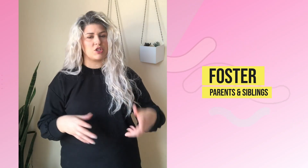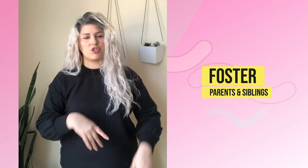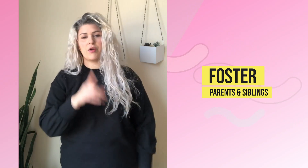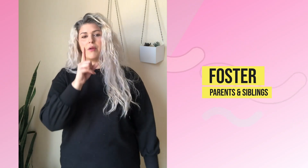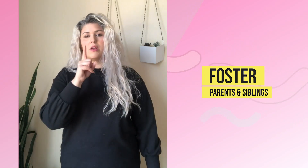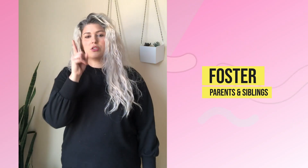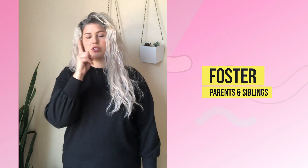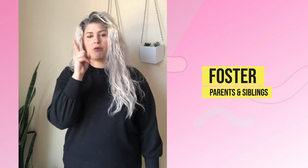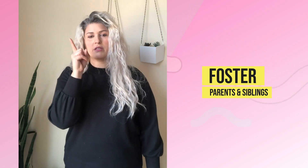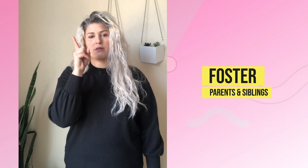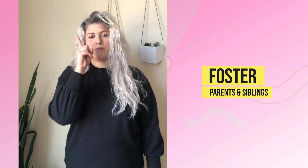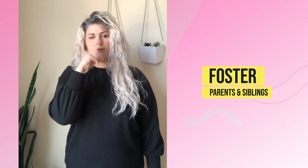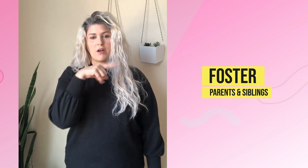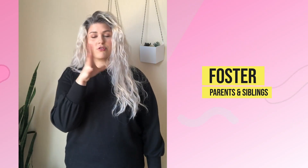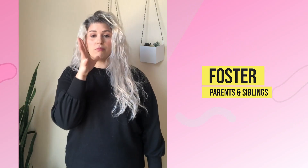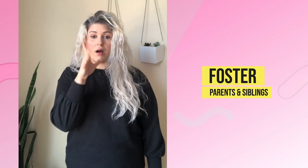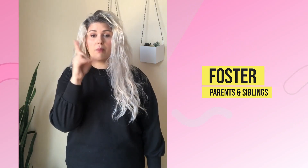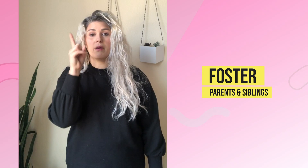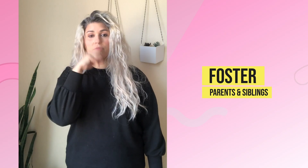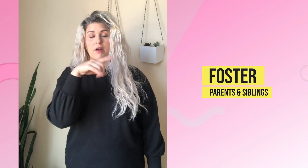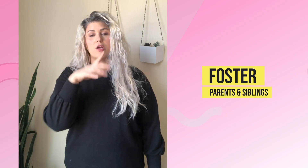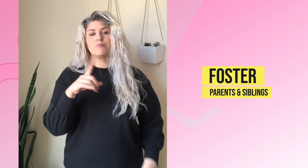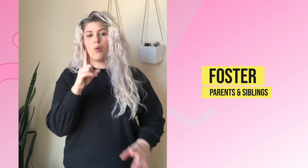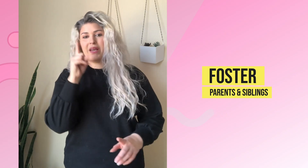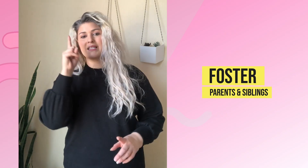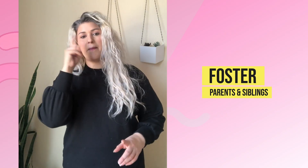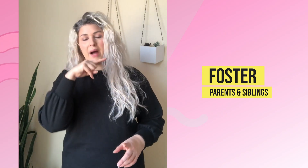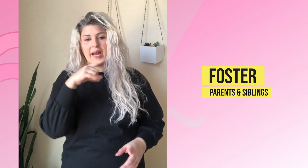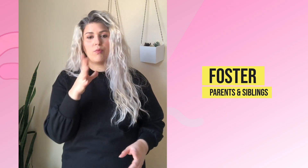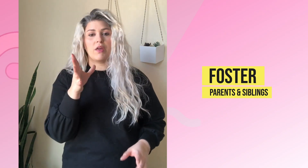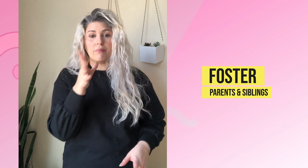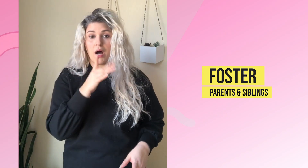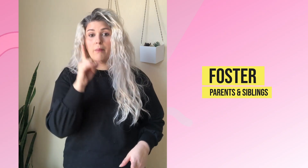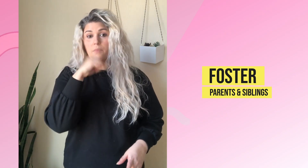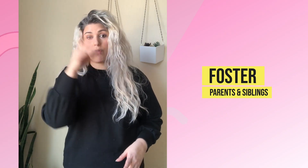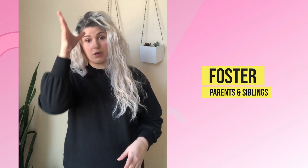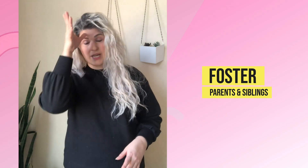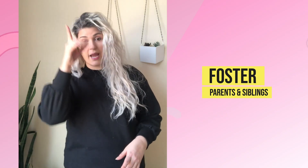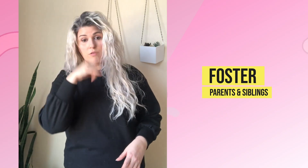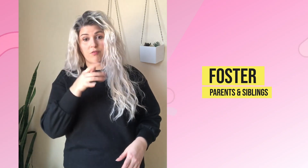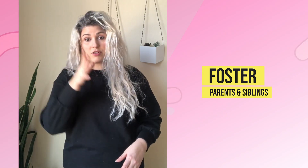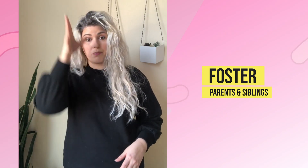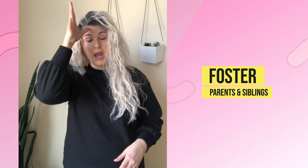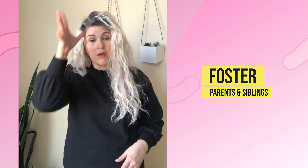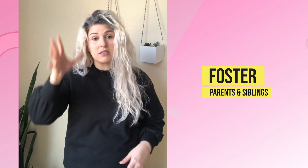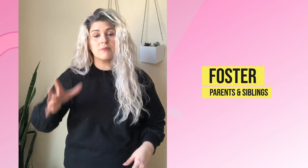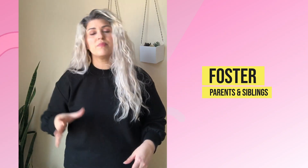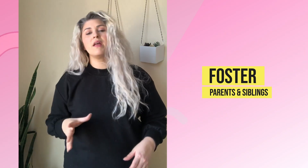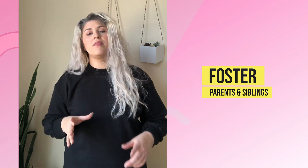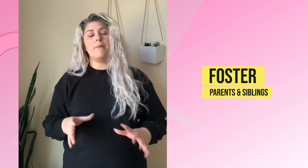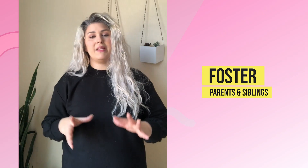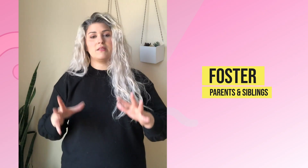too much into it. Just know it's foster mom, but when it's combined with mom or dad or foster